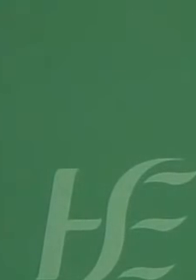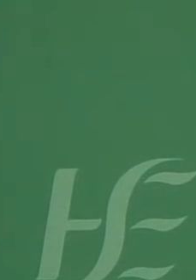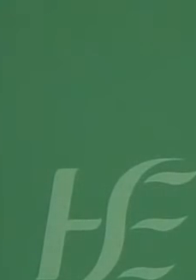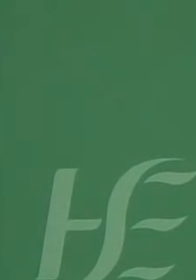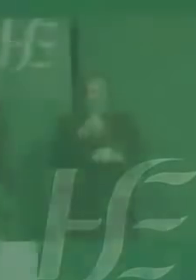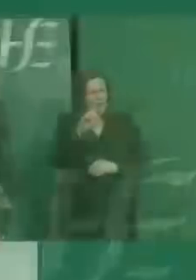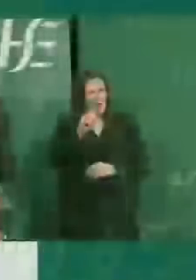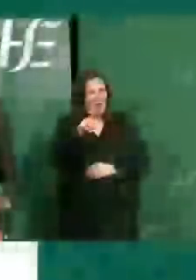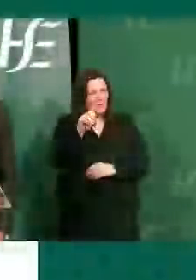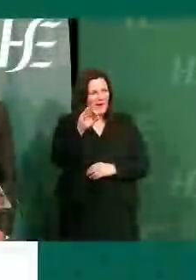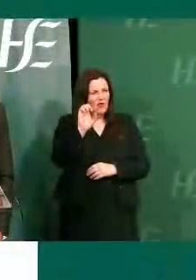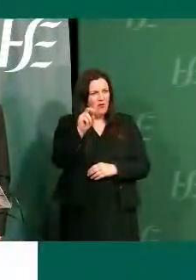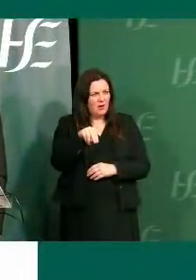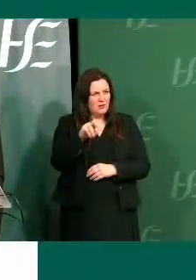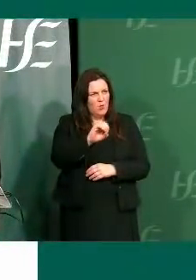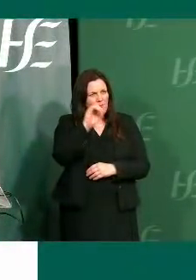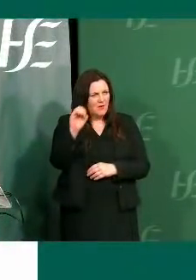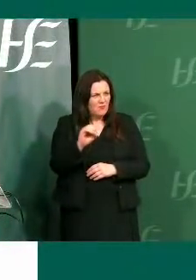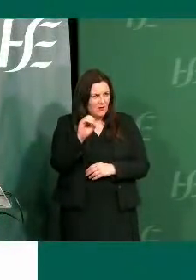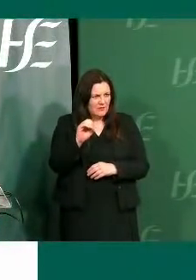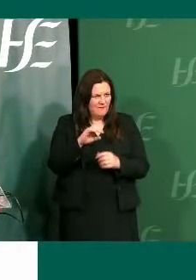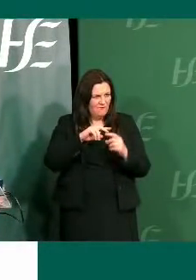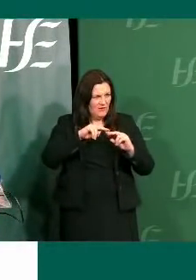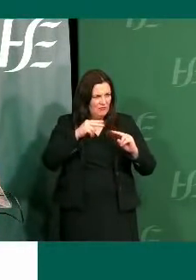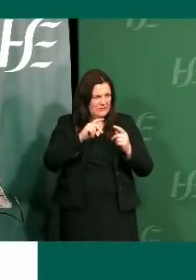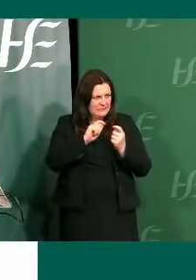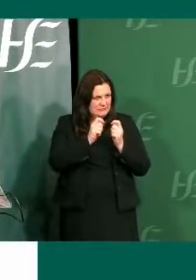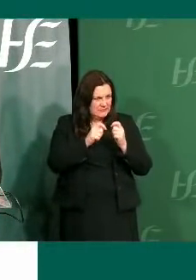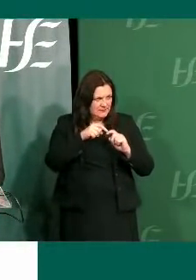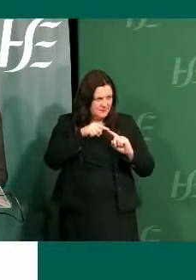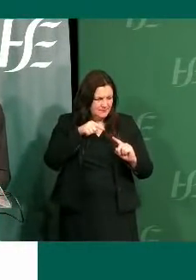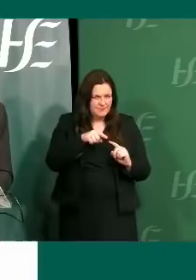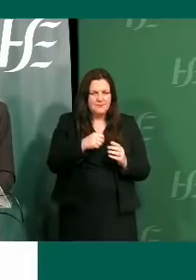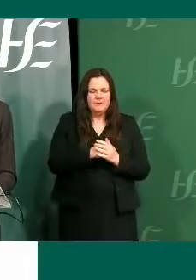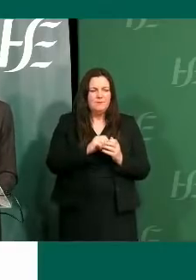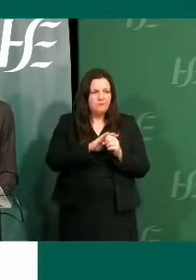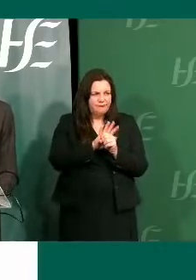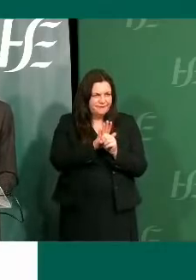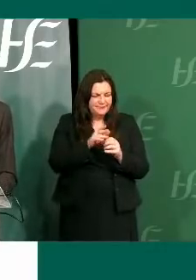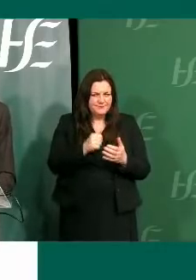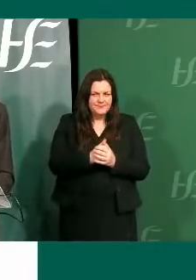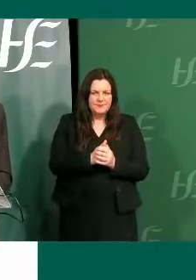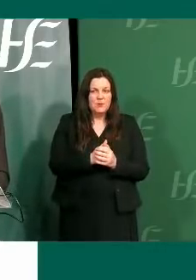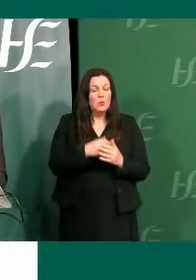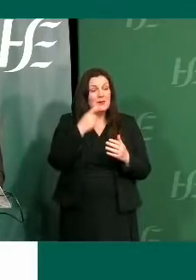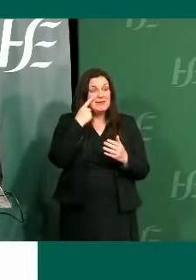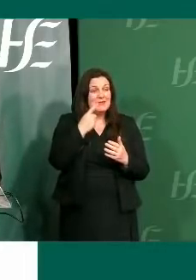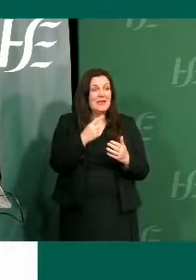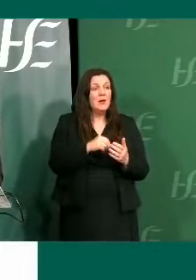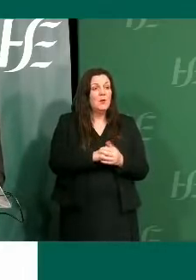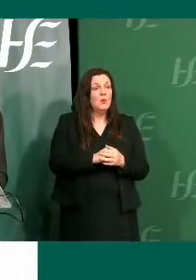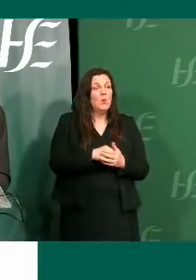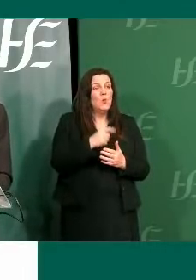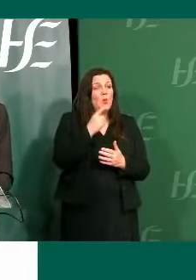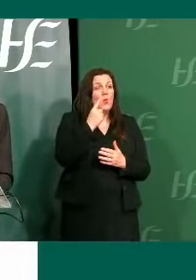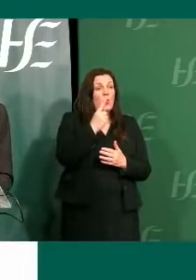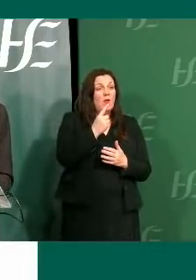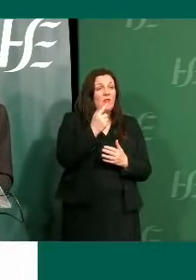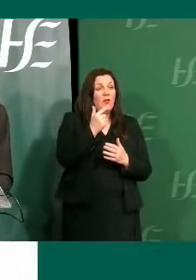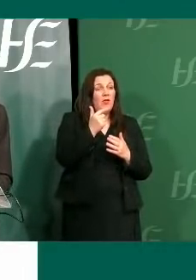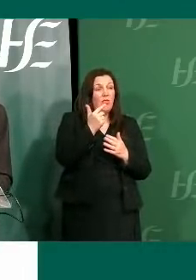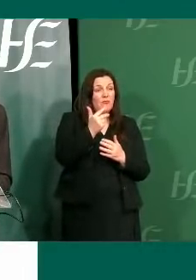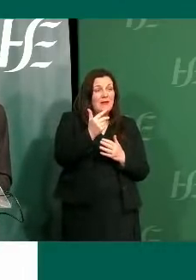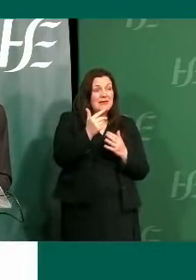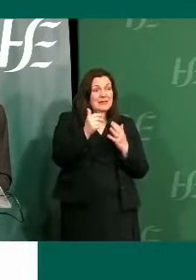variant. So we can see here, beginning of the 14-day instance, we're at 1,360 per